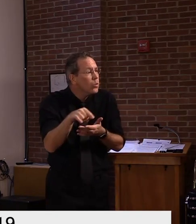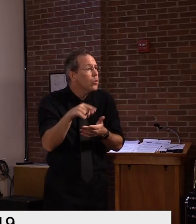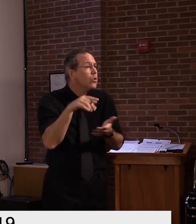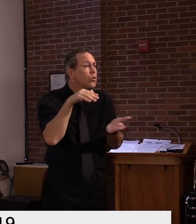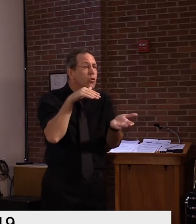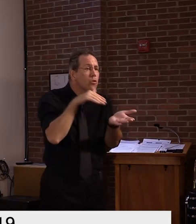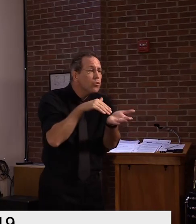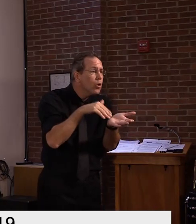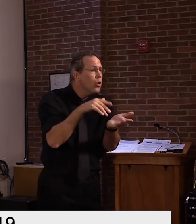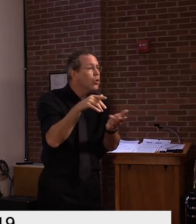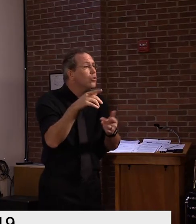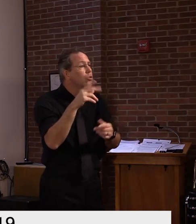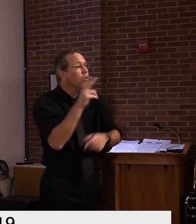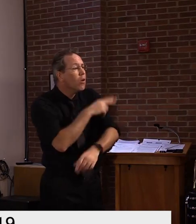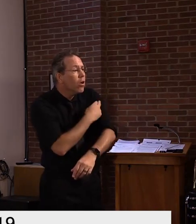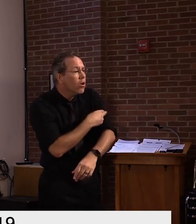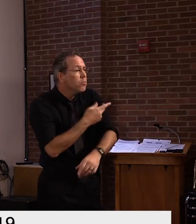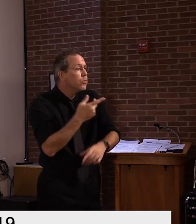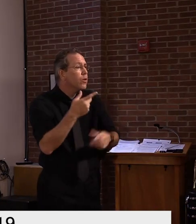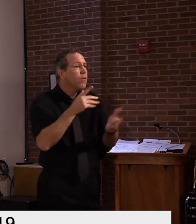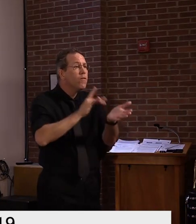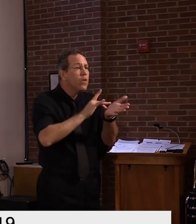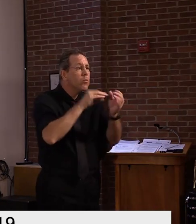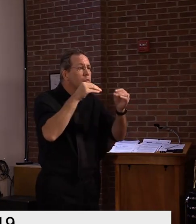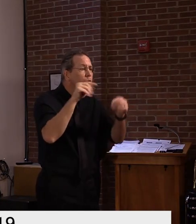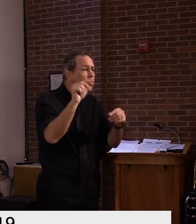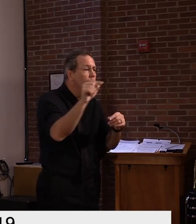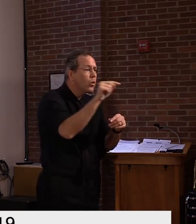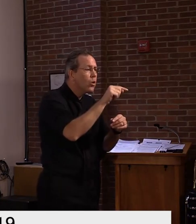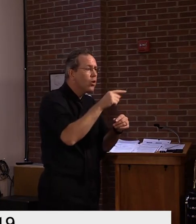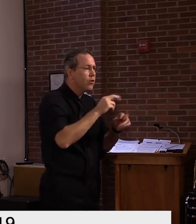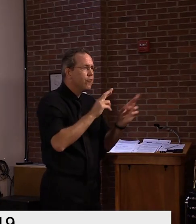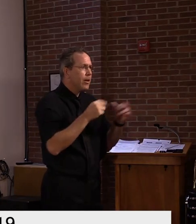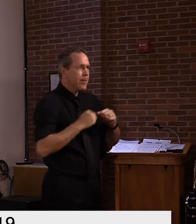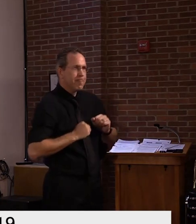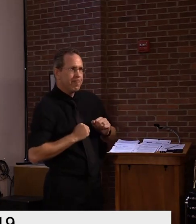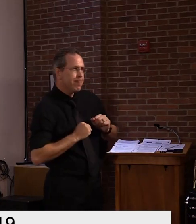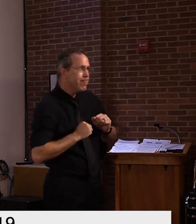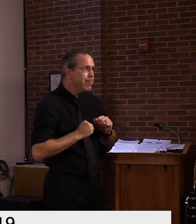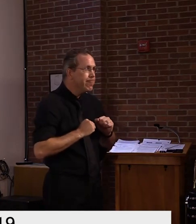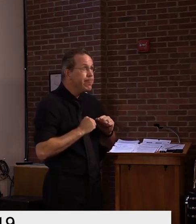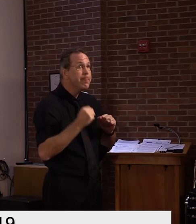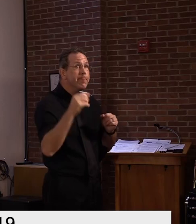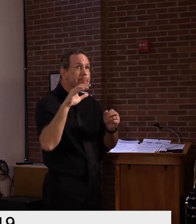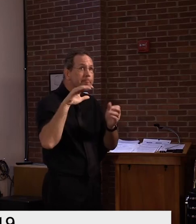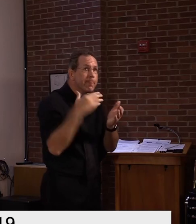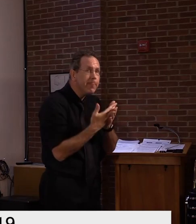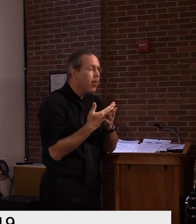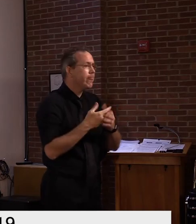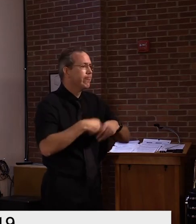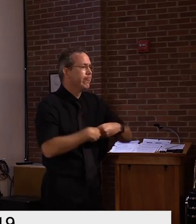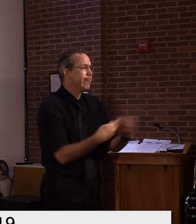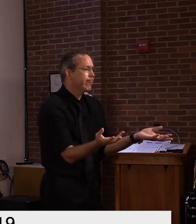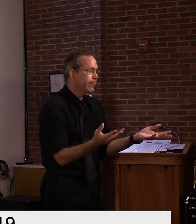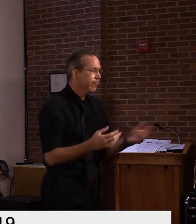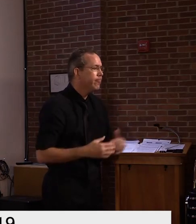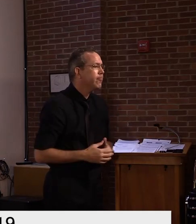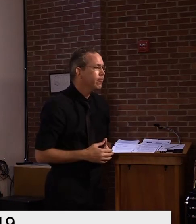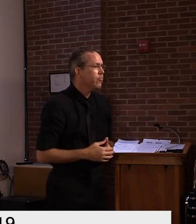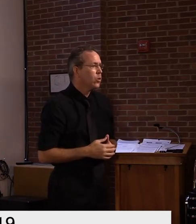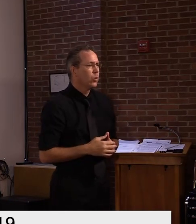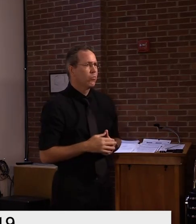of pharmacies, everyone is gearing up to try to make sure that access to the flu shot will not be an issue.